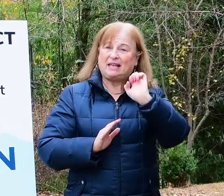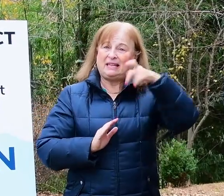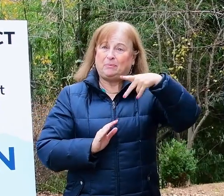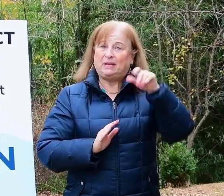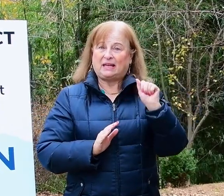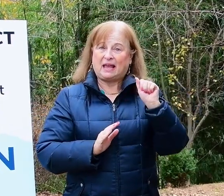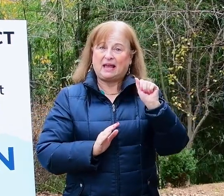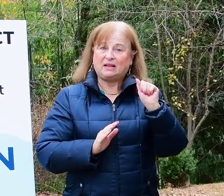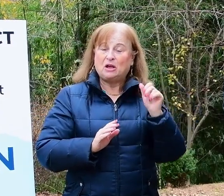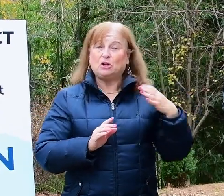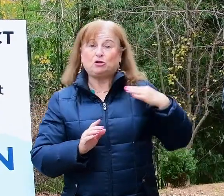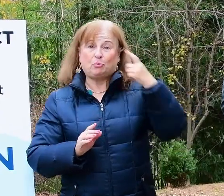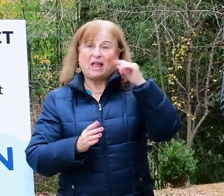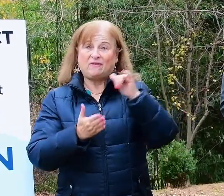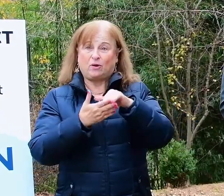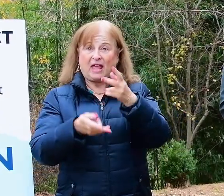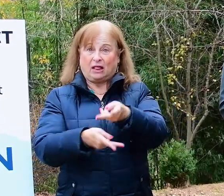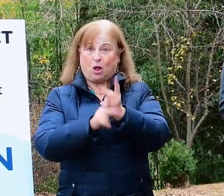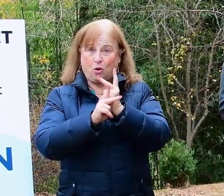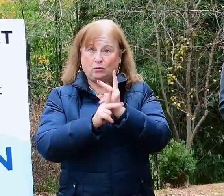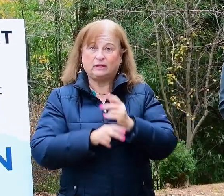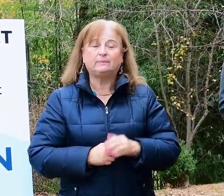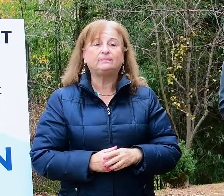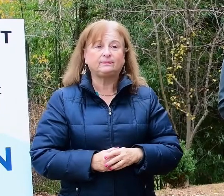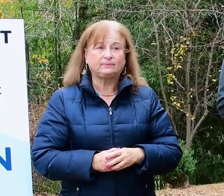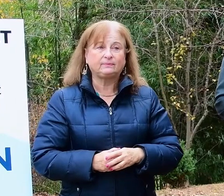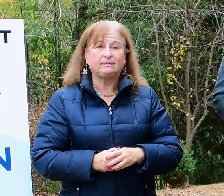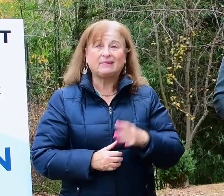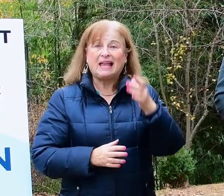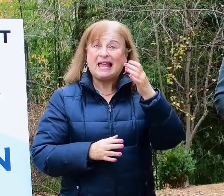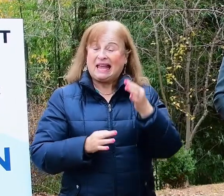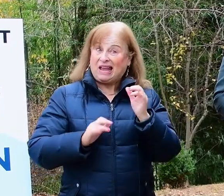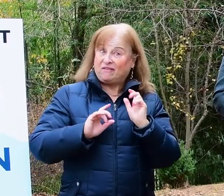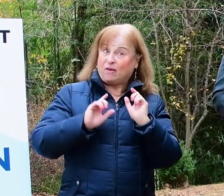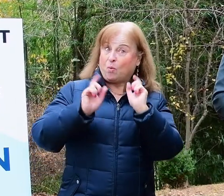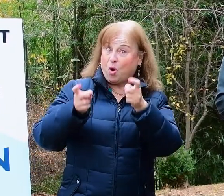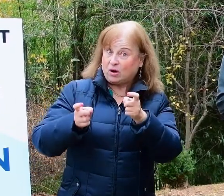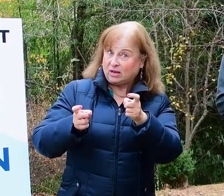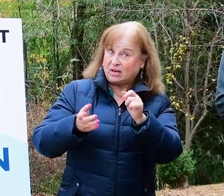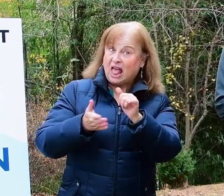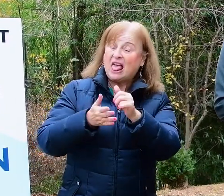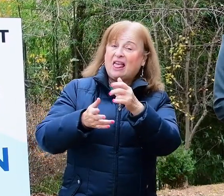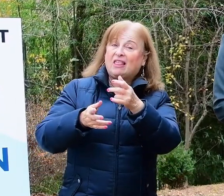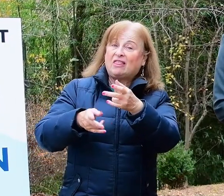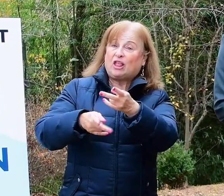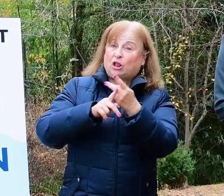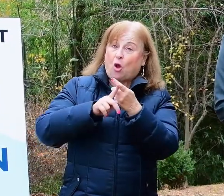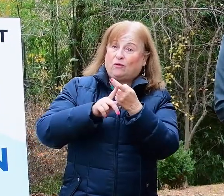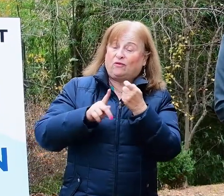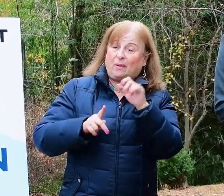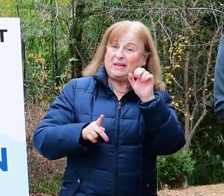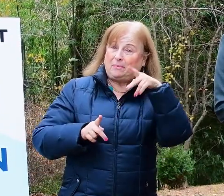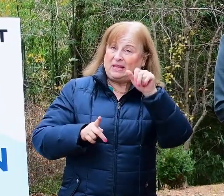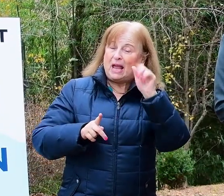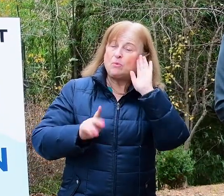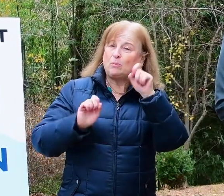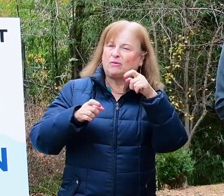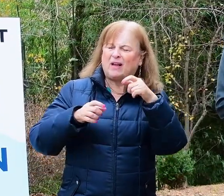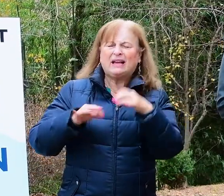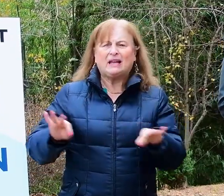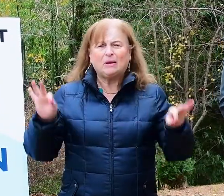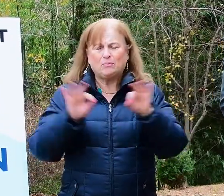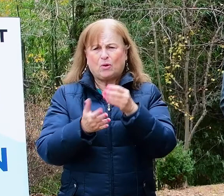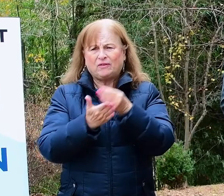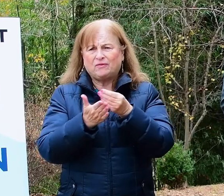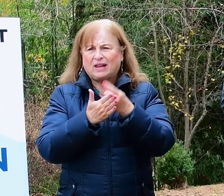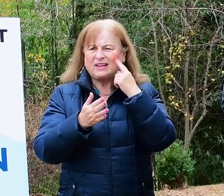EPA to apply for that loan. If awarded, the loan from the EPA will provide critical funding for